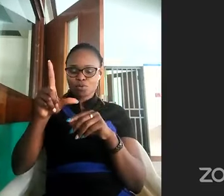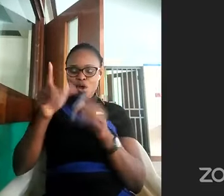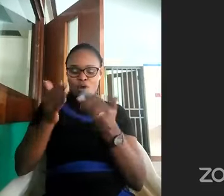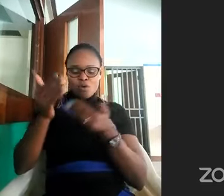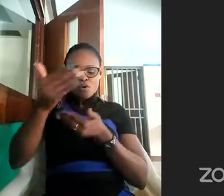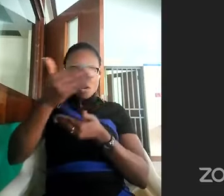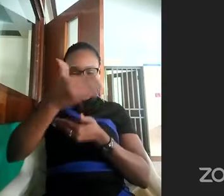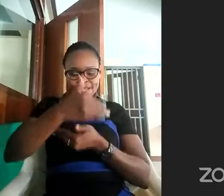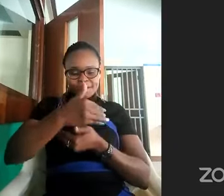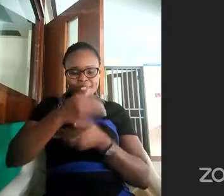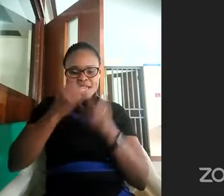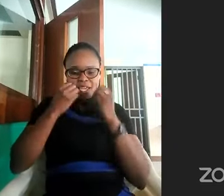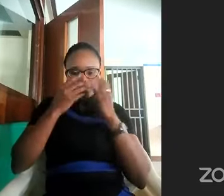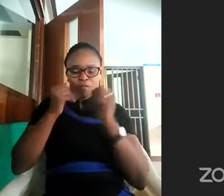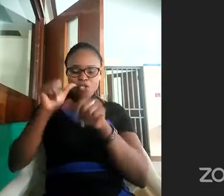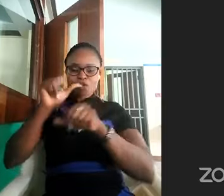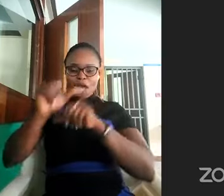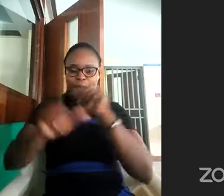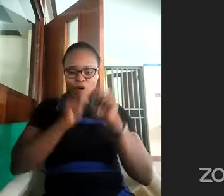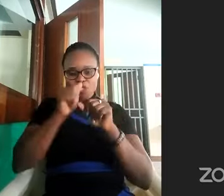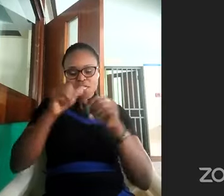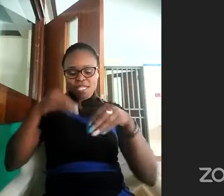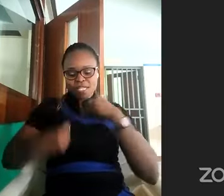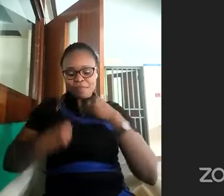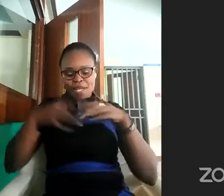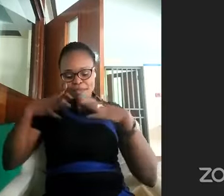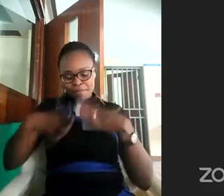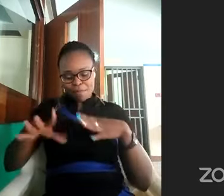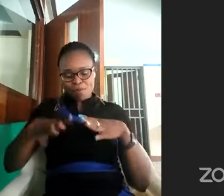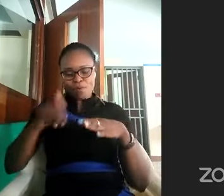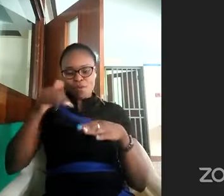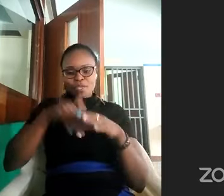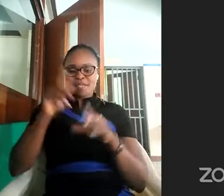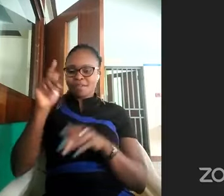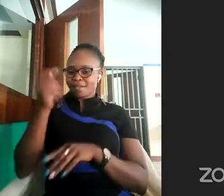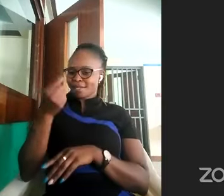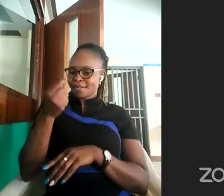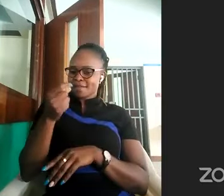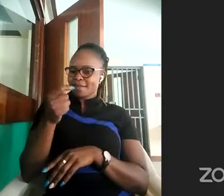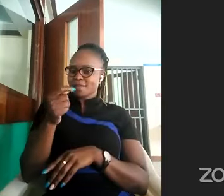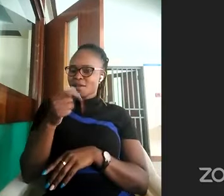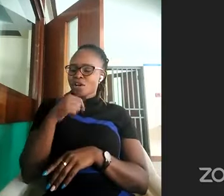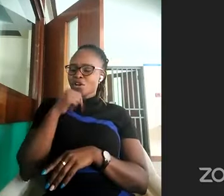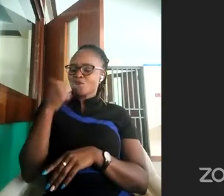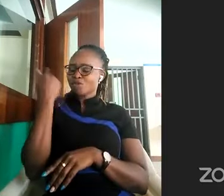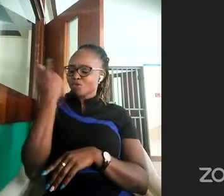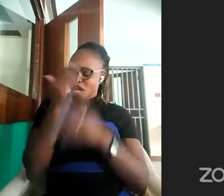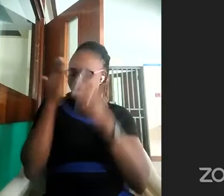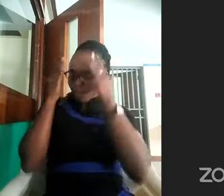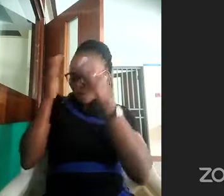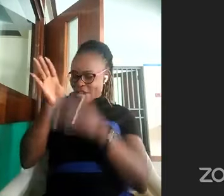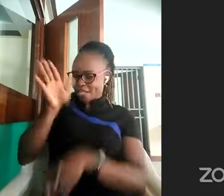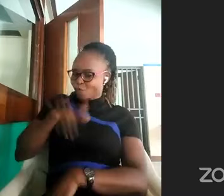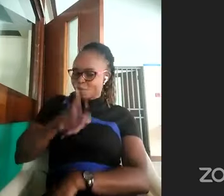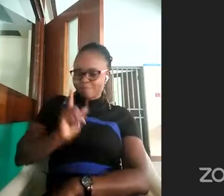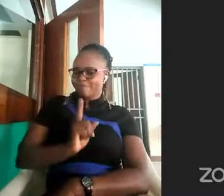And it is one that doesn't really focus on women. It captures the data of both men and women in Kenya.